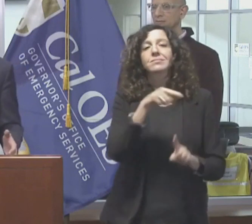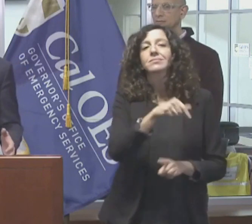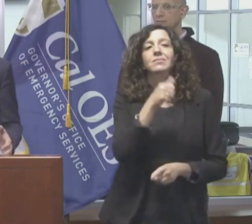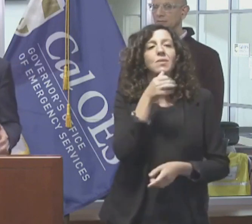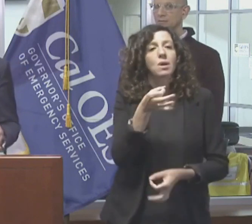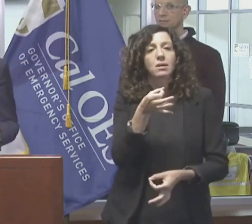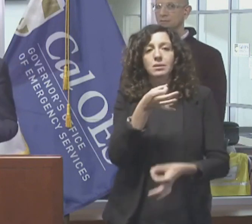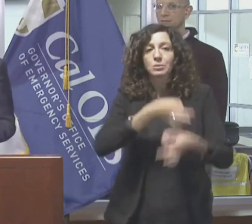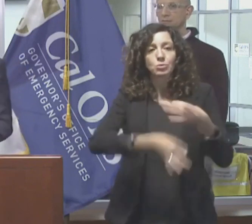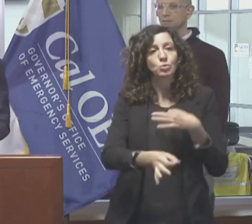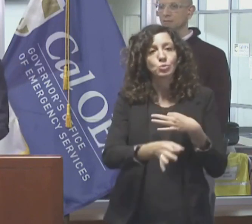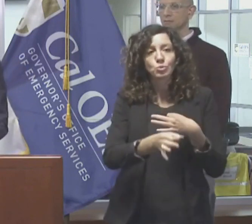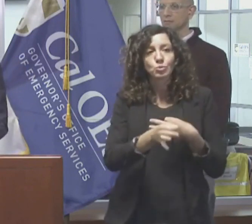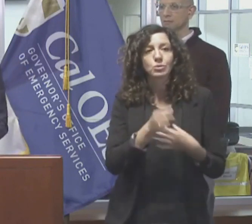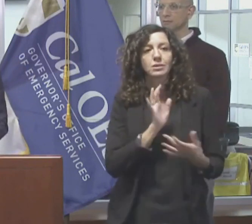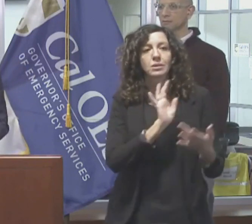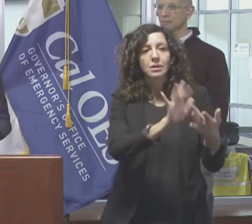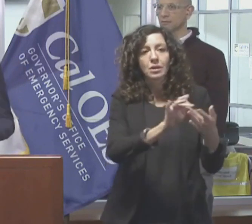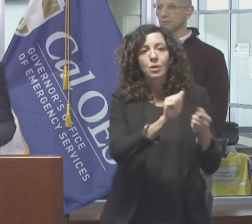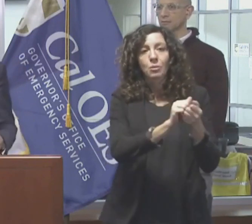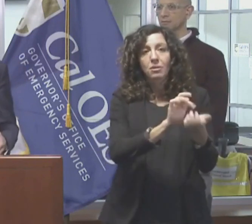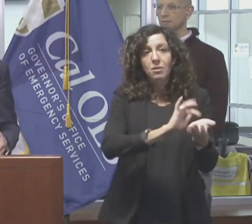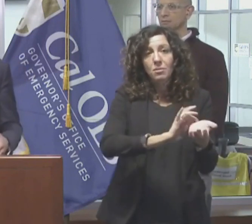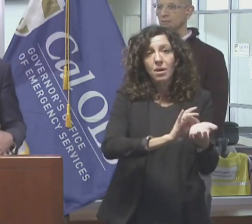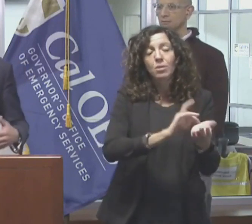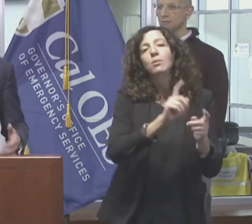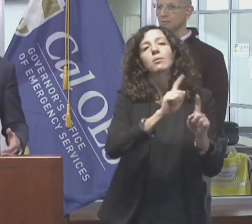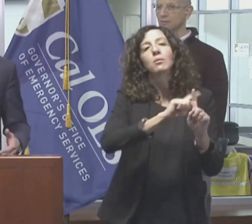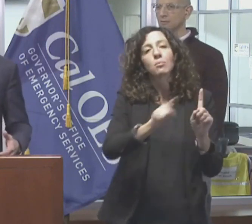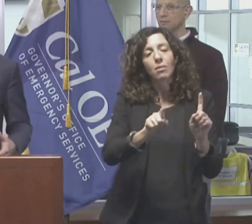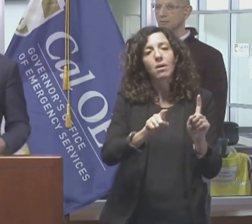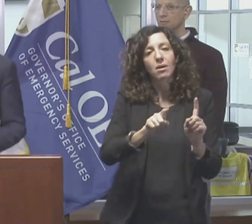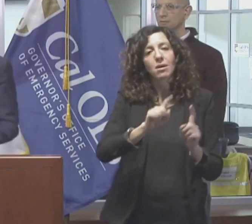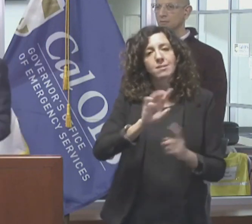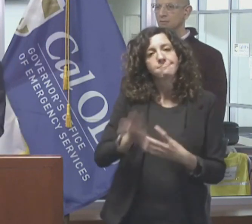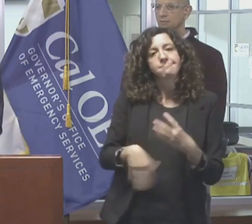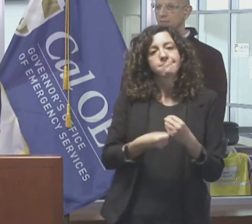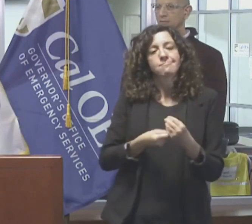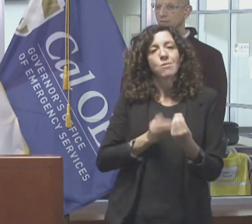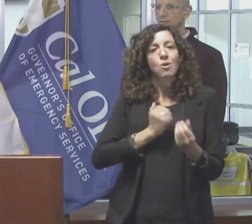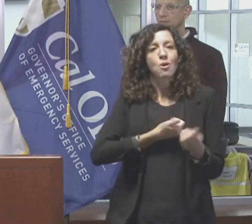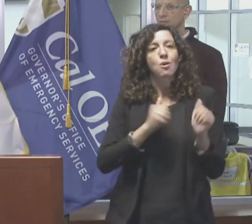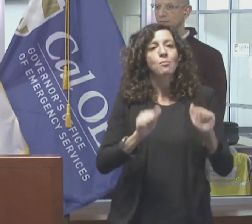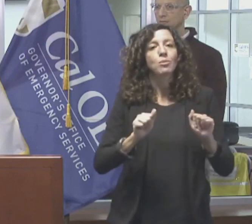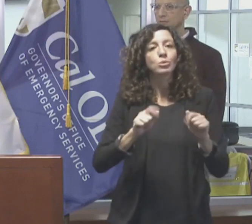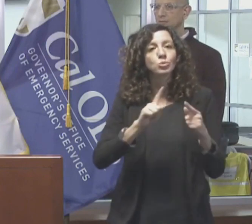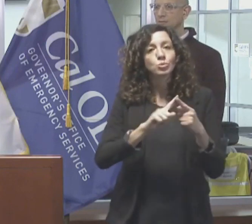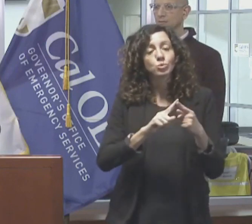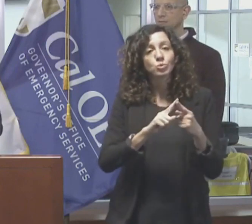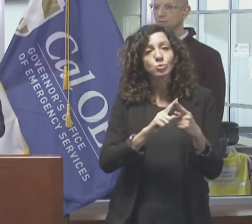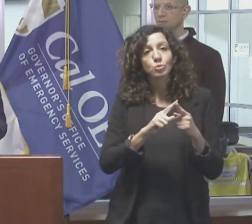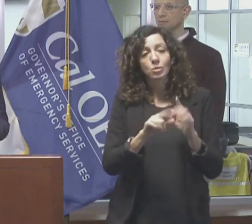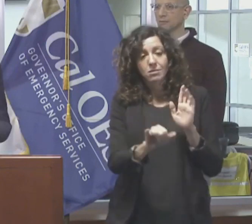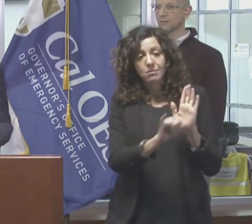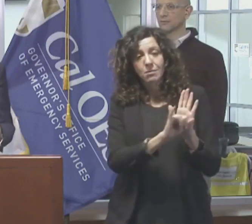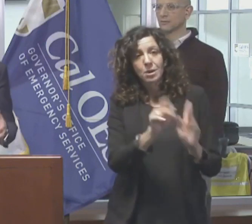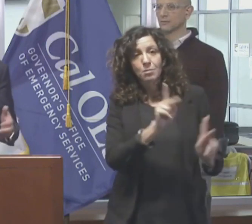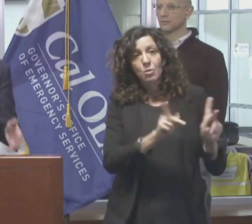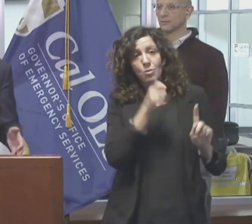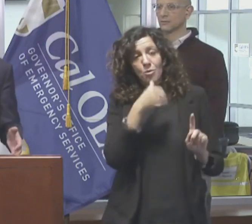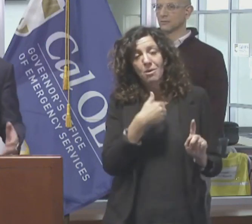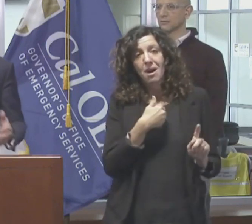substitute that interface, but to supplement our capacity to get people that have some